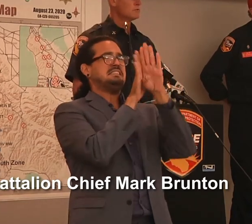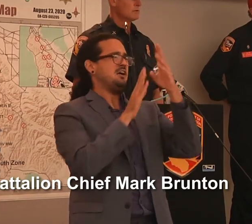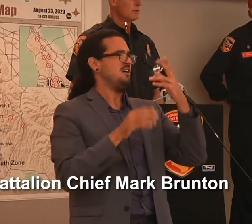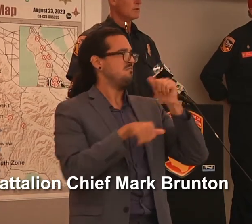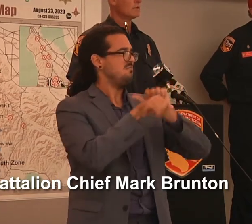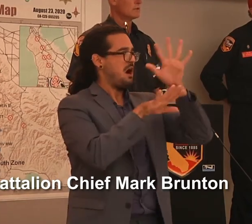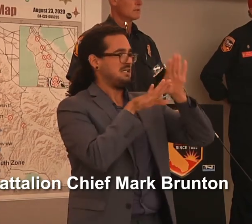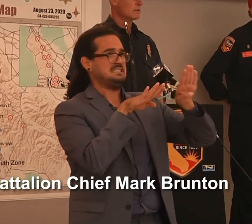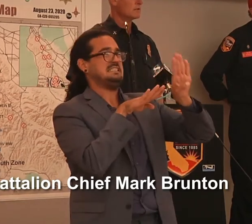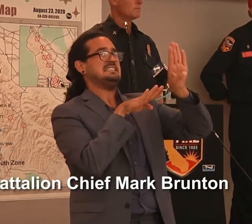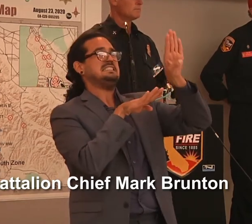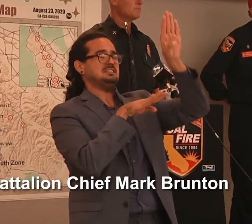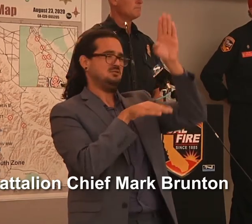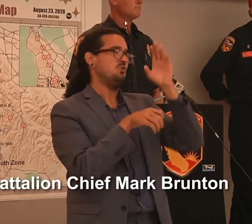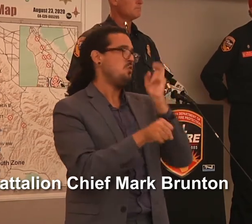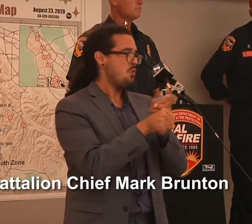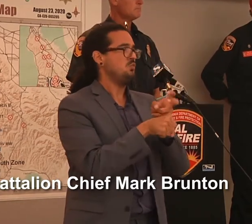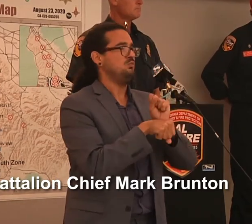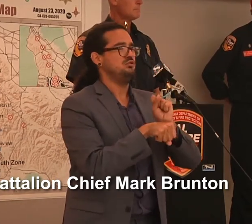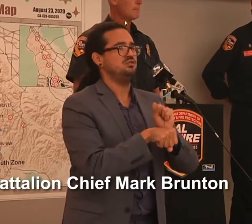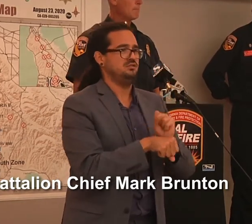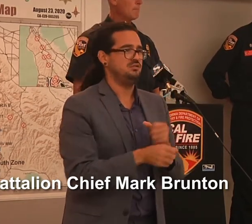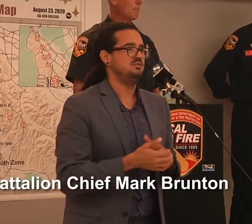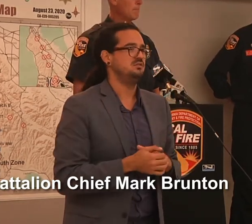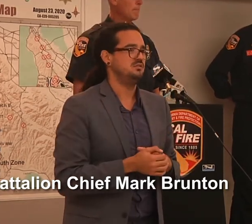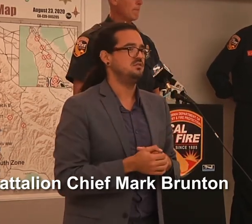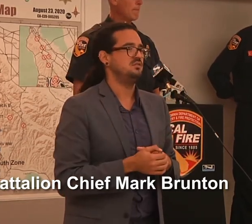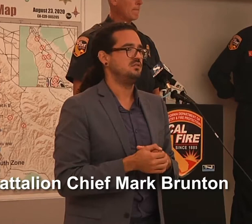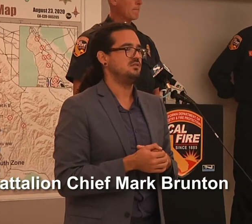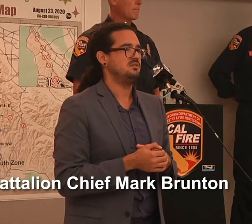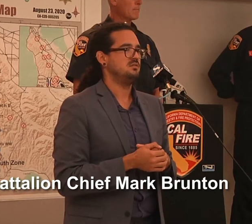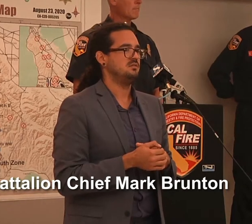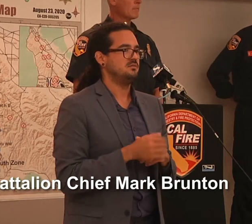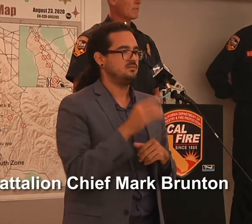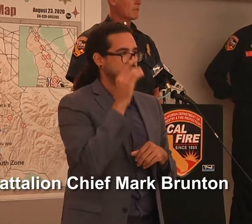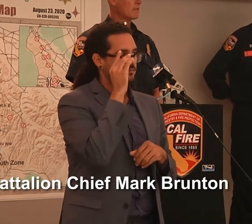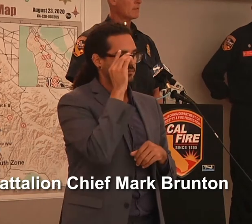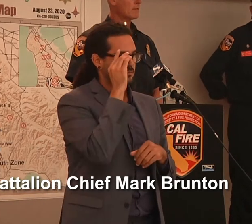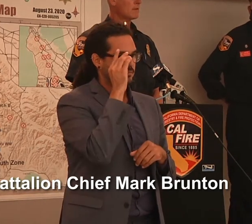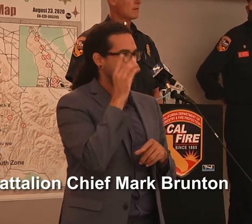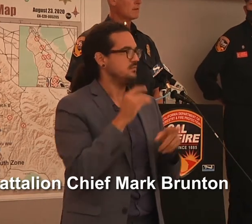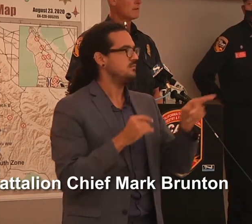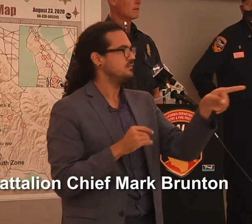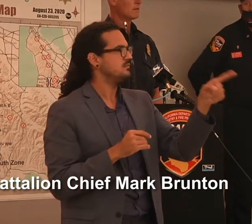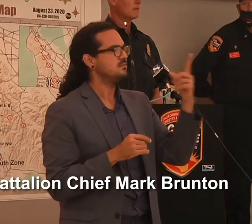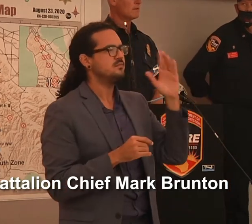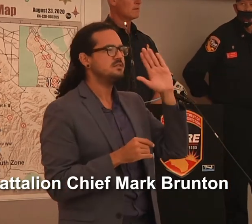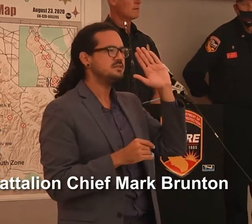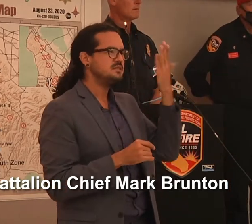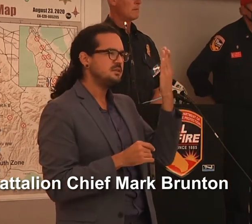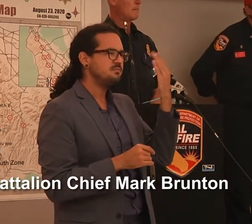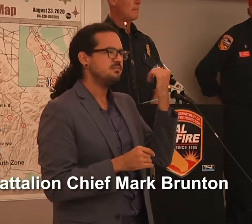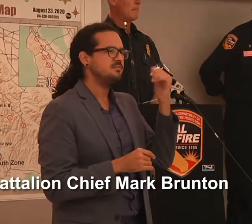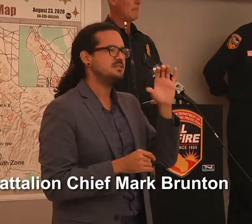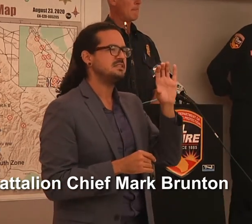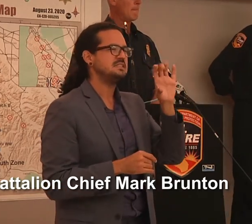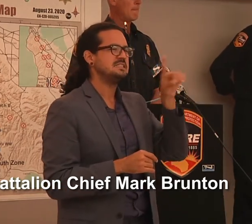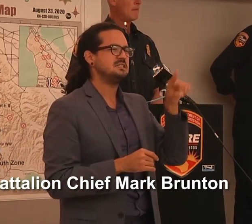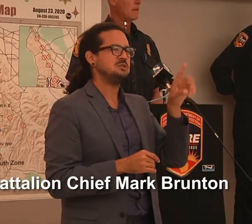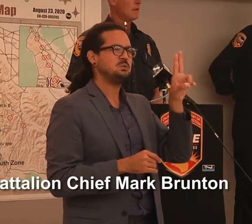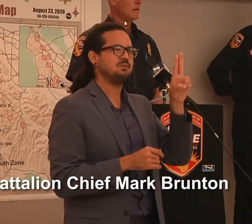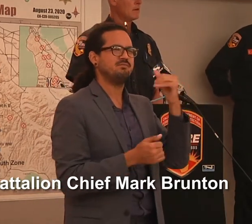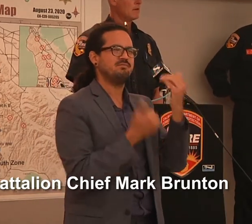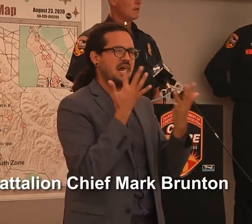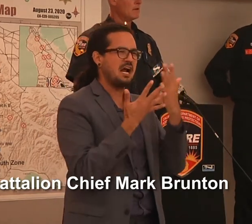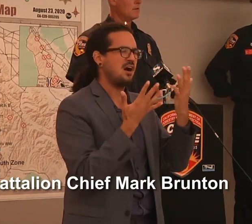CCU complex fire force, but it sounds like it's basically just one fire at this point, a couple kind of spot fires around the perimeter. Is that the